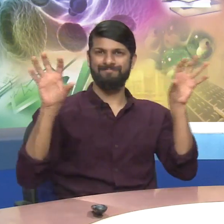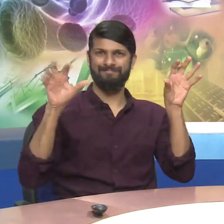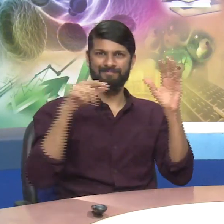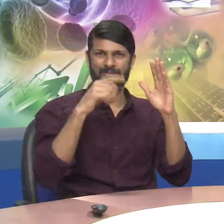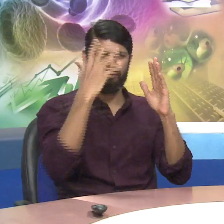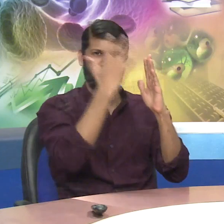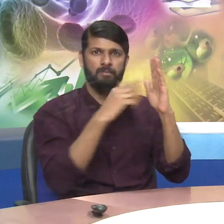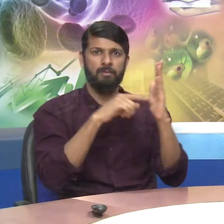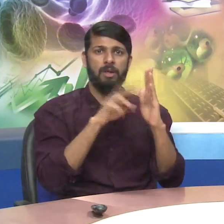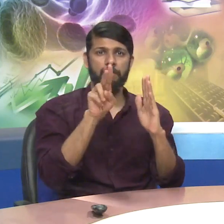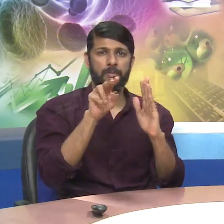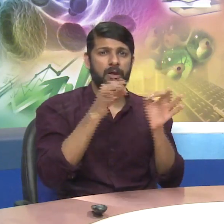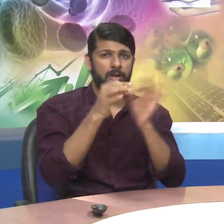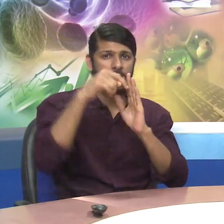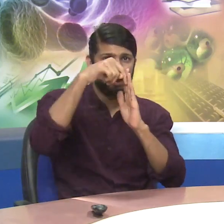this is the sign of preamble.